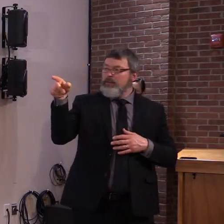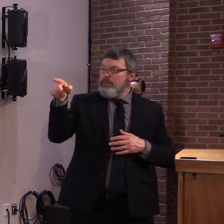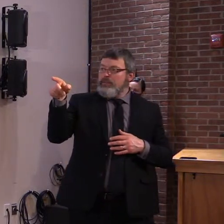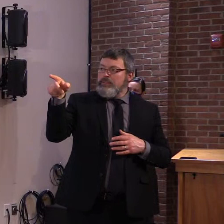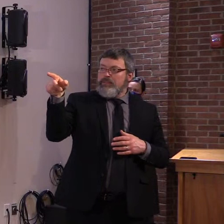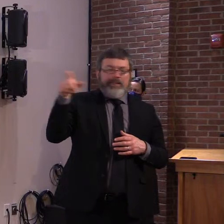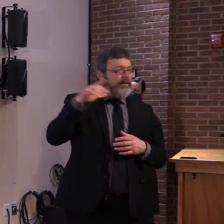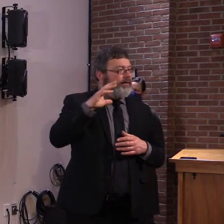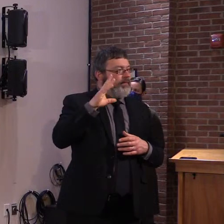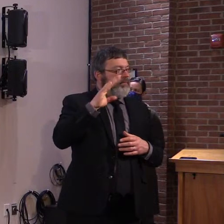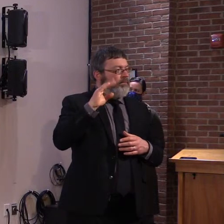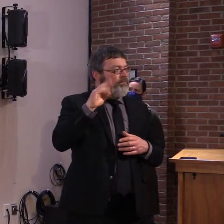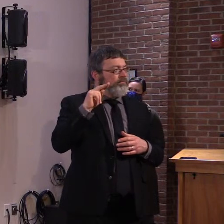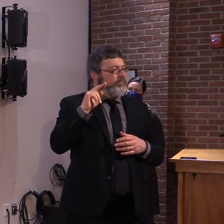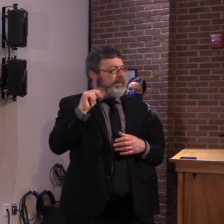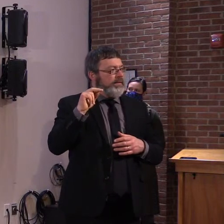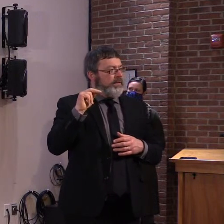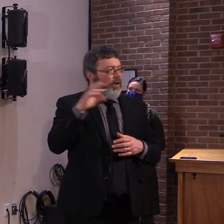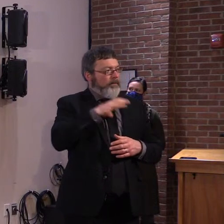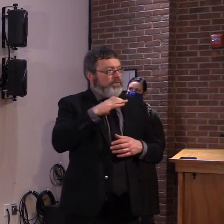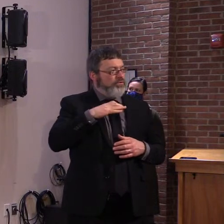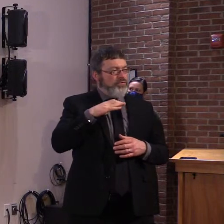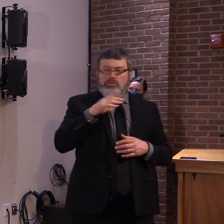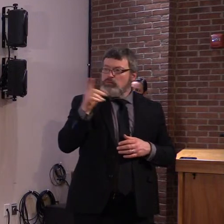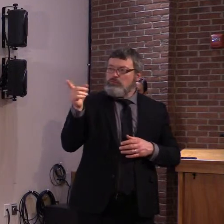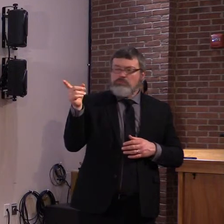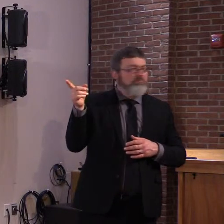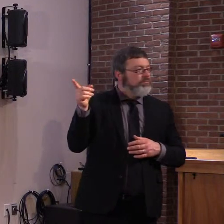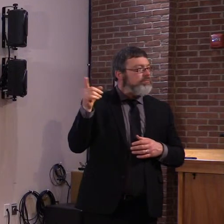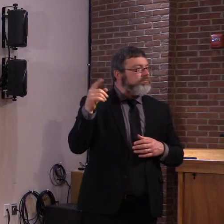Shirley, or who?